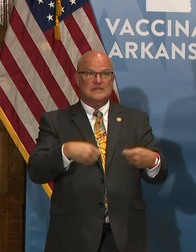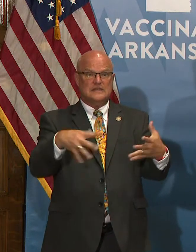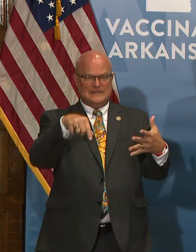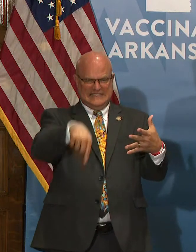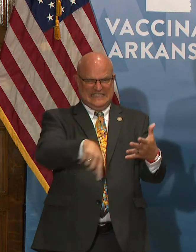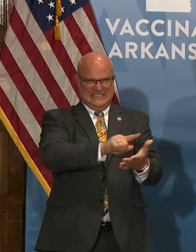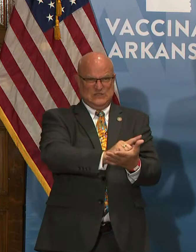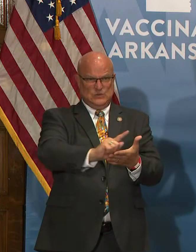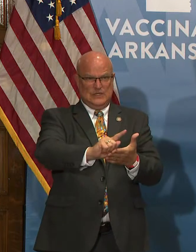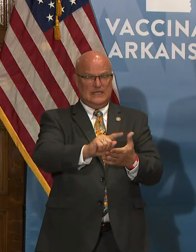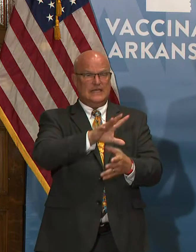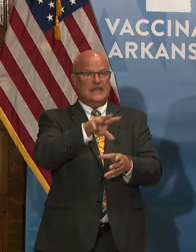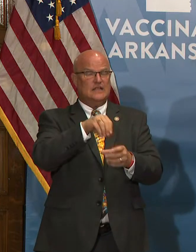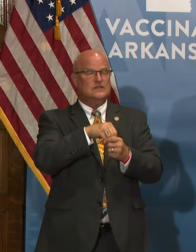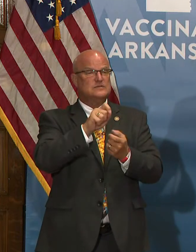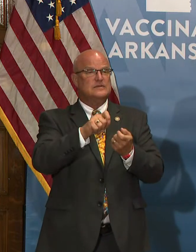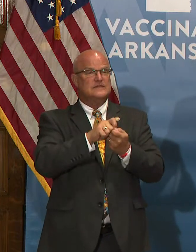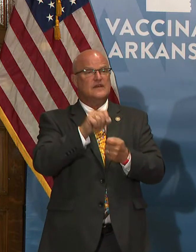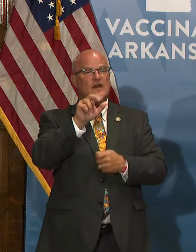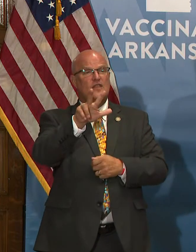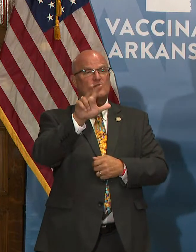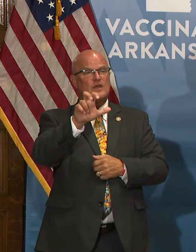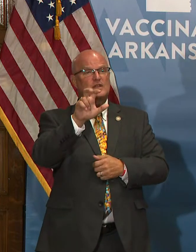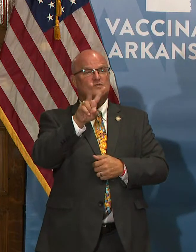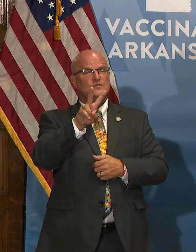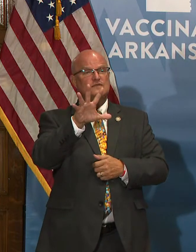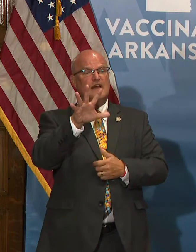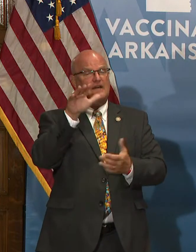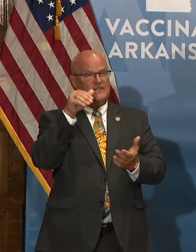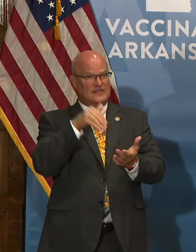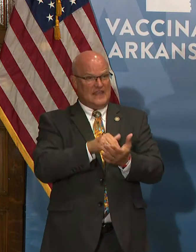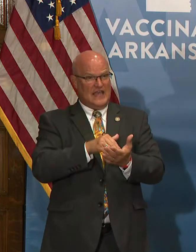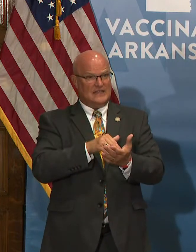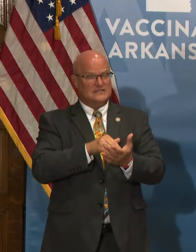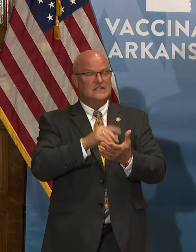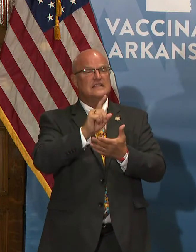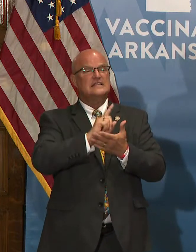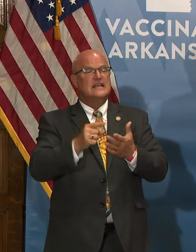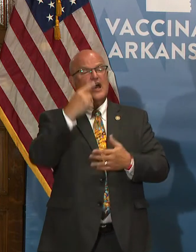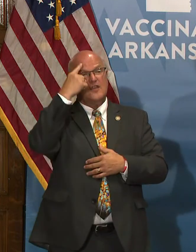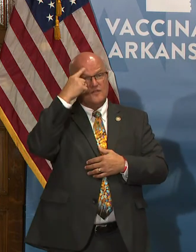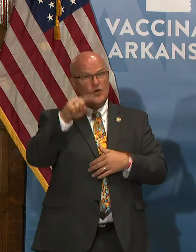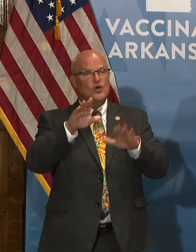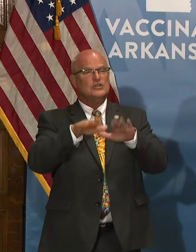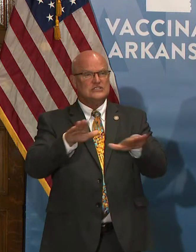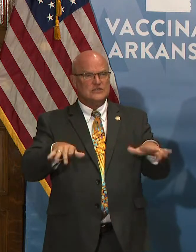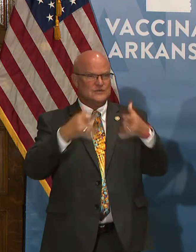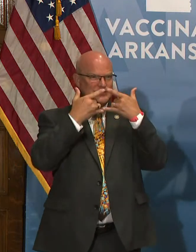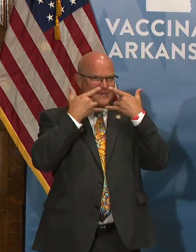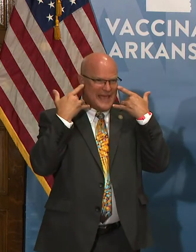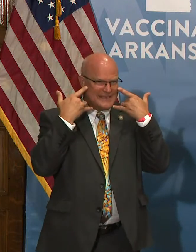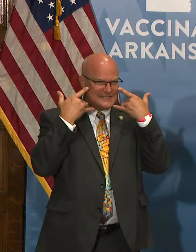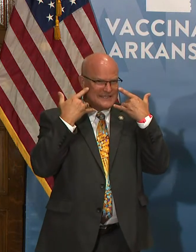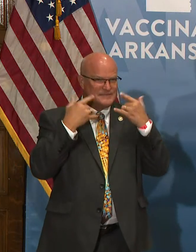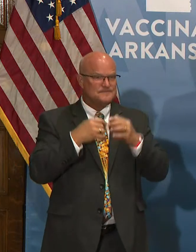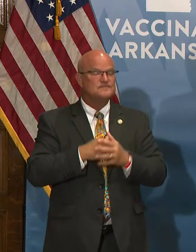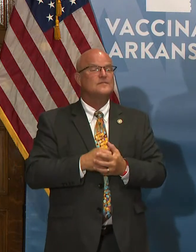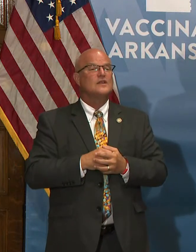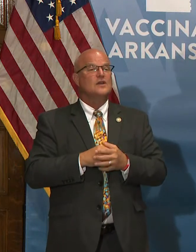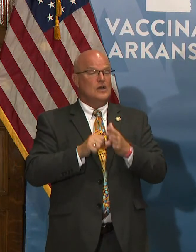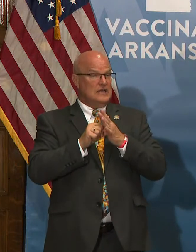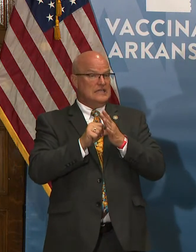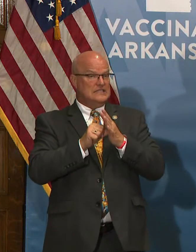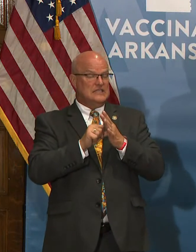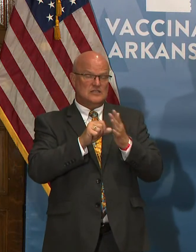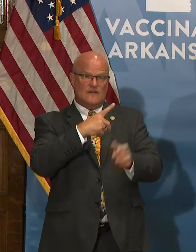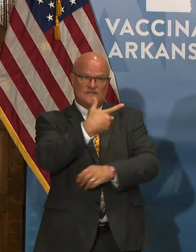this week, and that includes specifically 325,000 that are designed for children's masks. We continue our